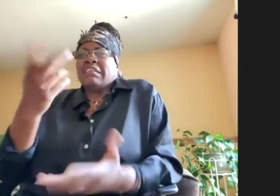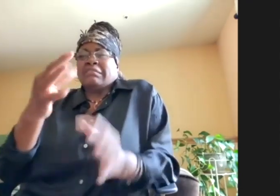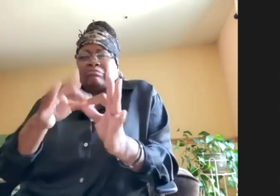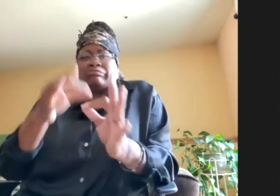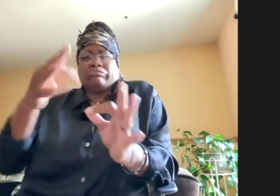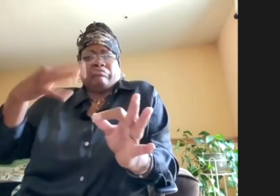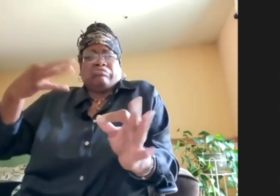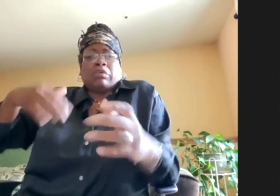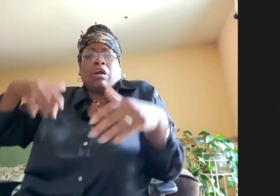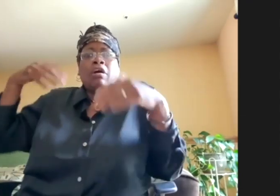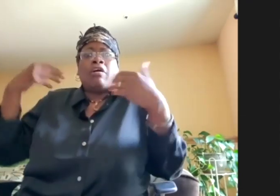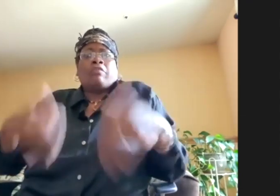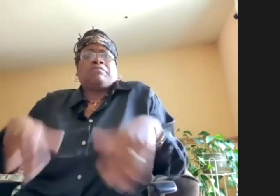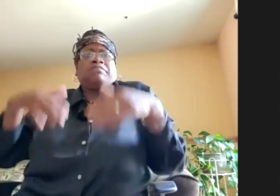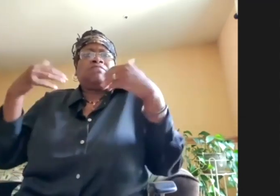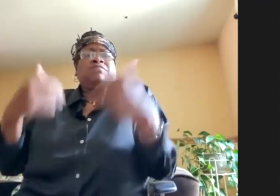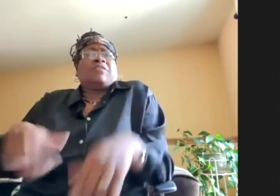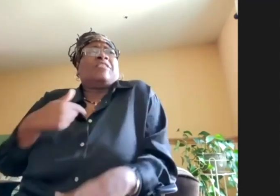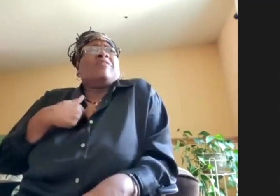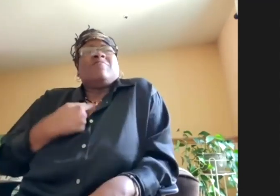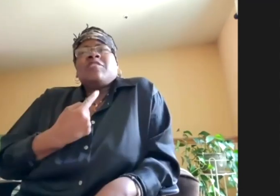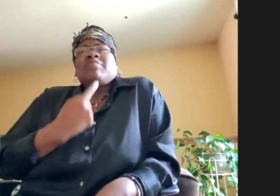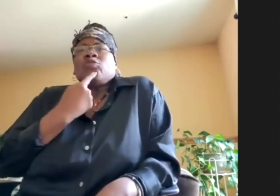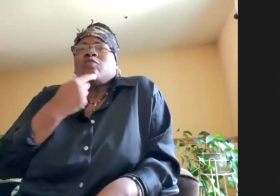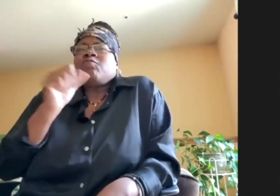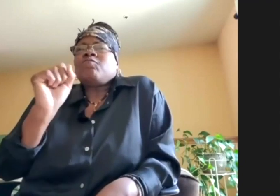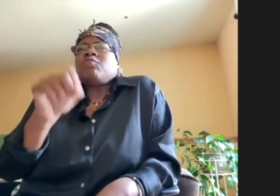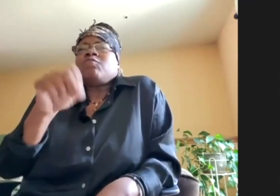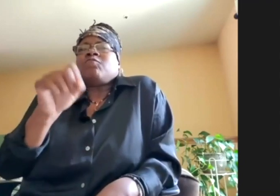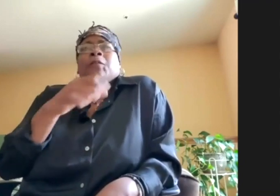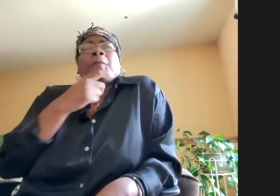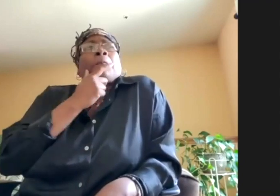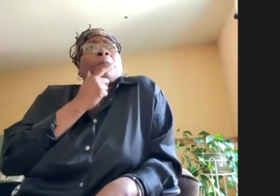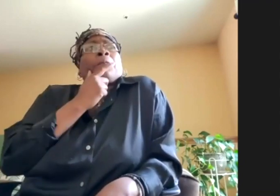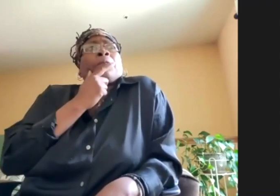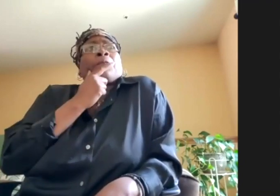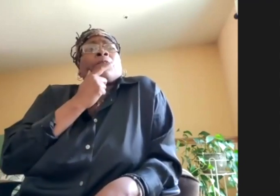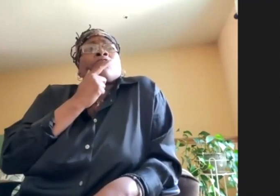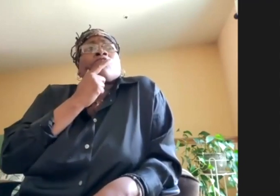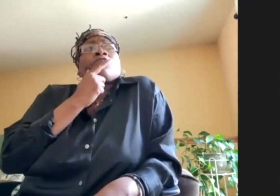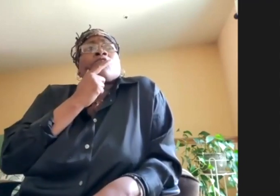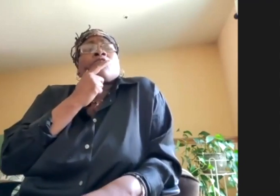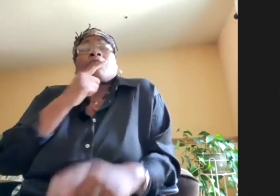not enough. There was a lack. I felt that I was severely behind as a result of that.